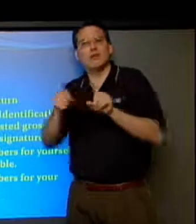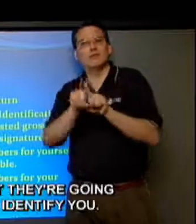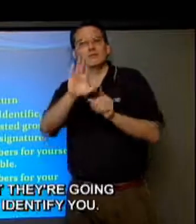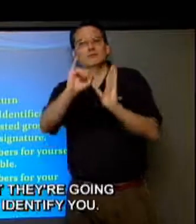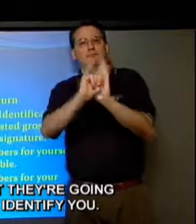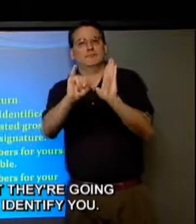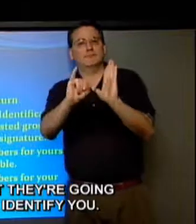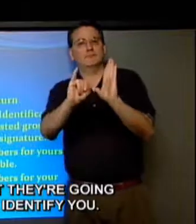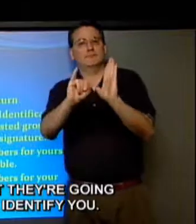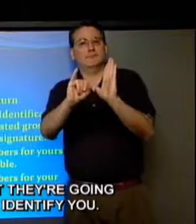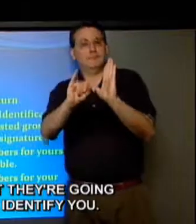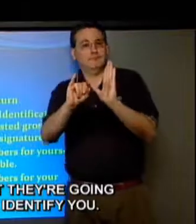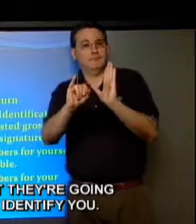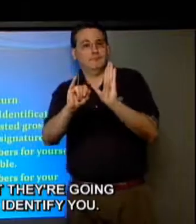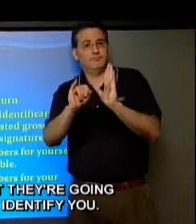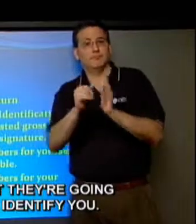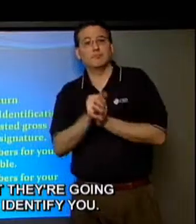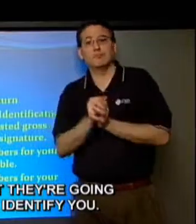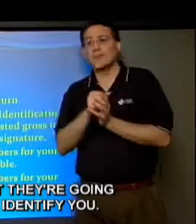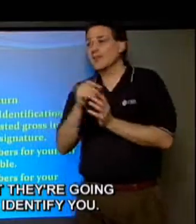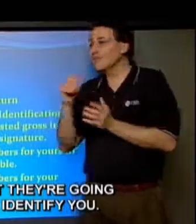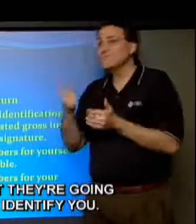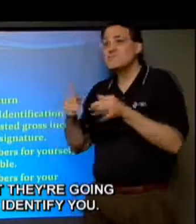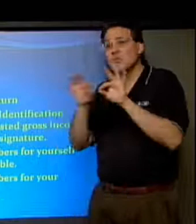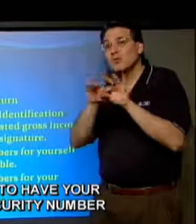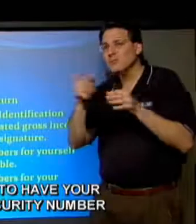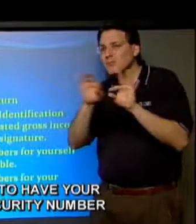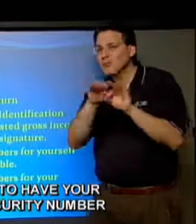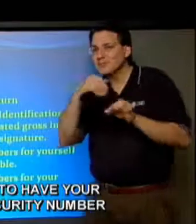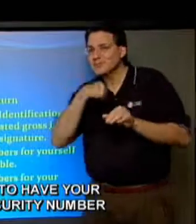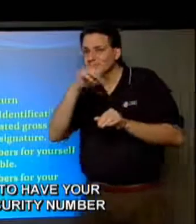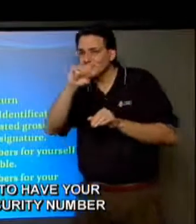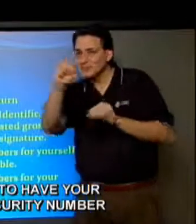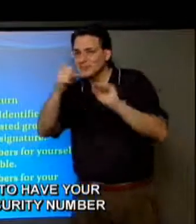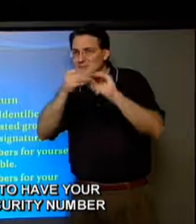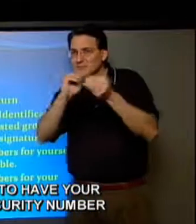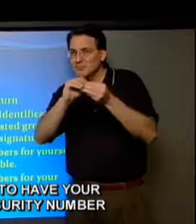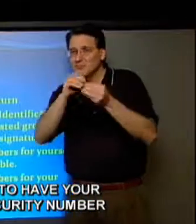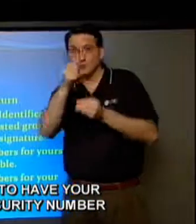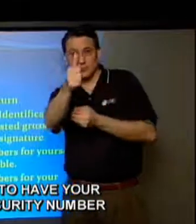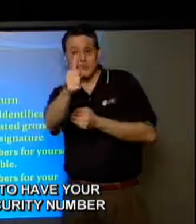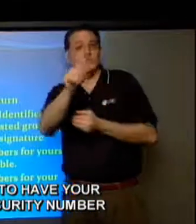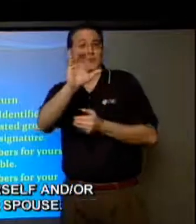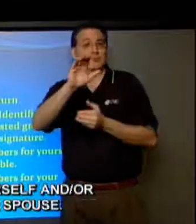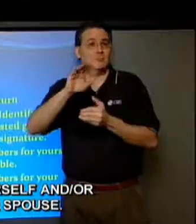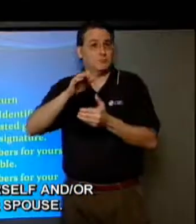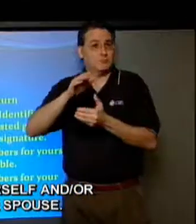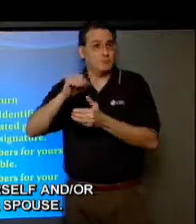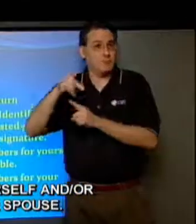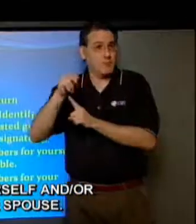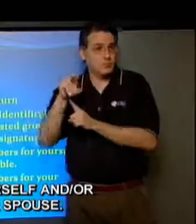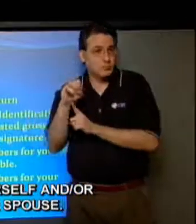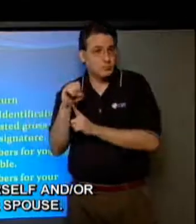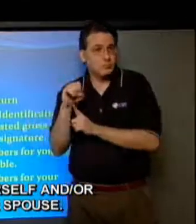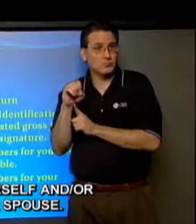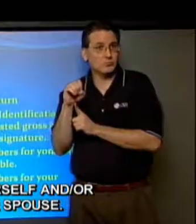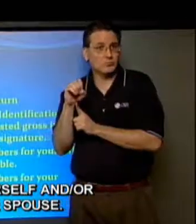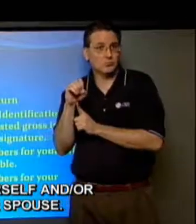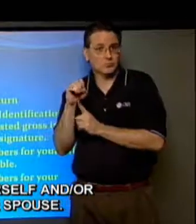that's what they're going to use to identify you. And you have to have your Social Security number for yourself and or your spouse,